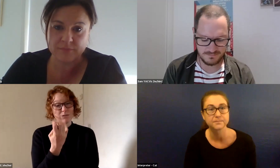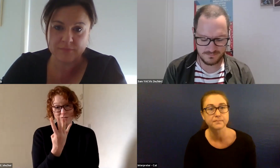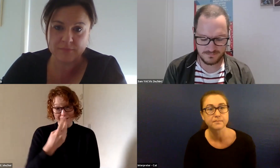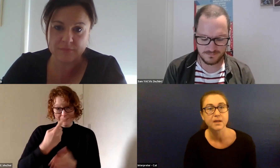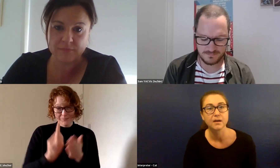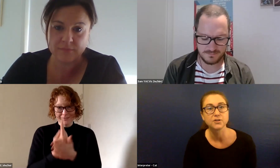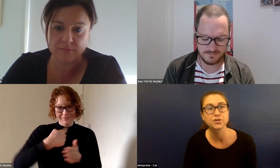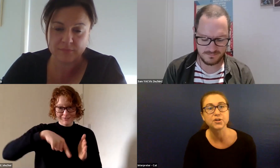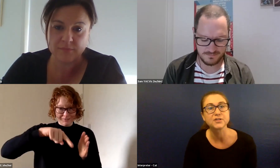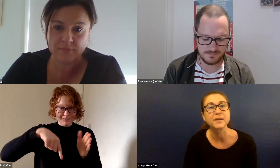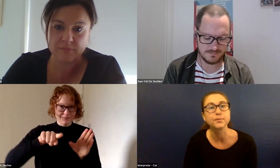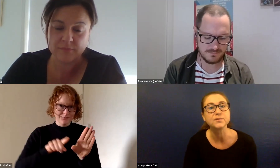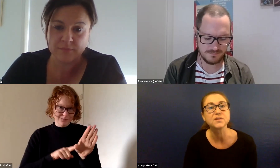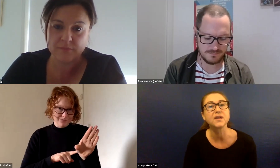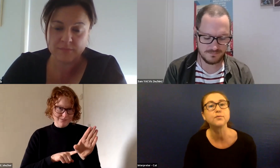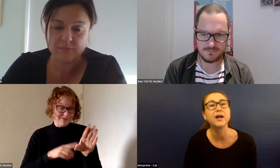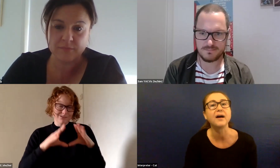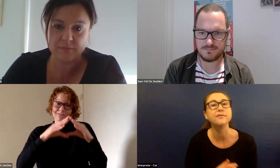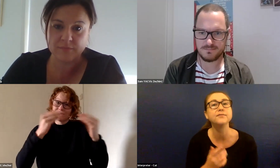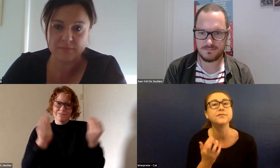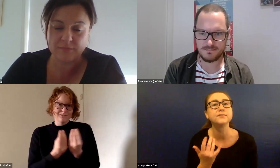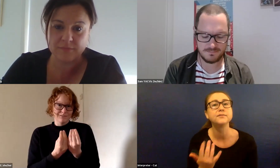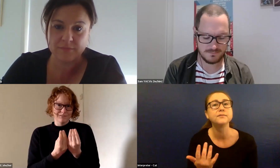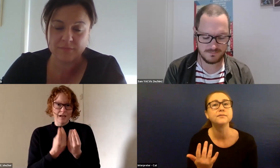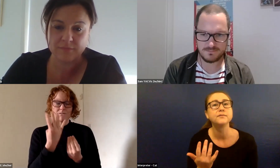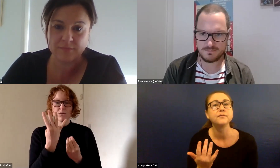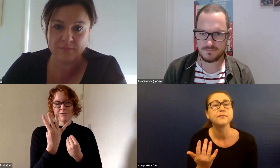workshops to those people. So they will have